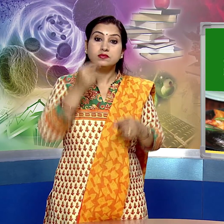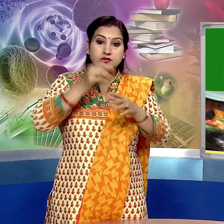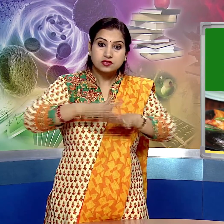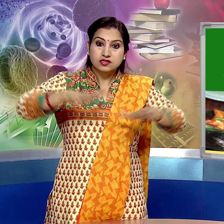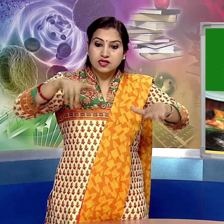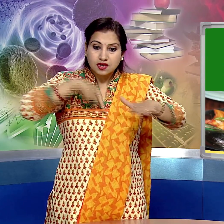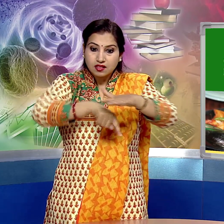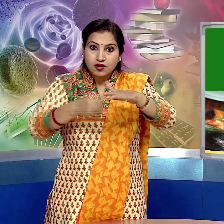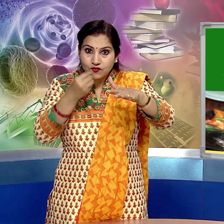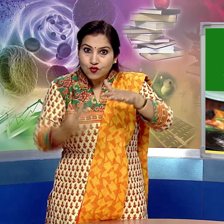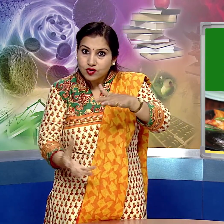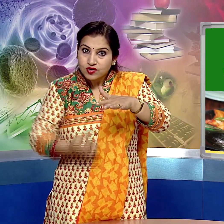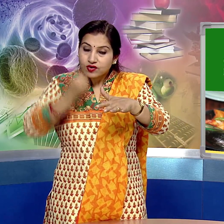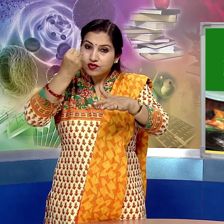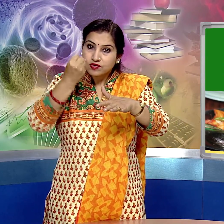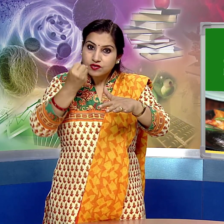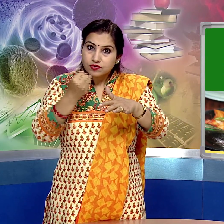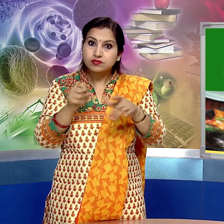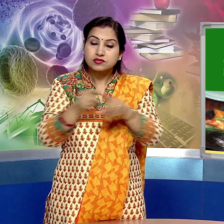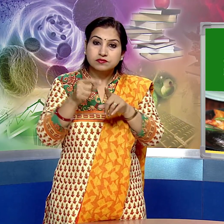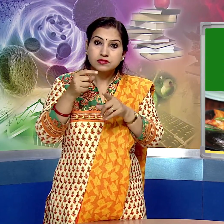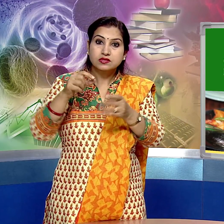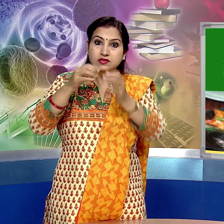are seafood, sea salt,